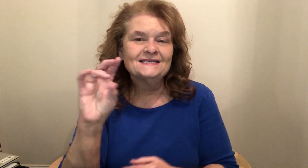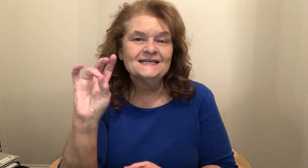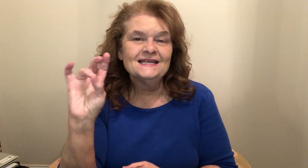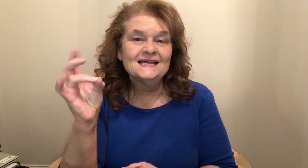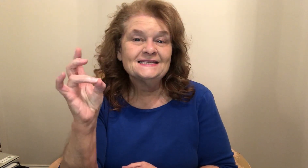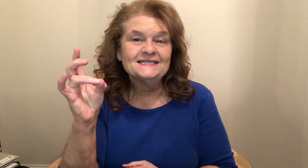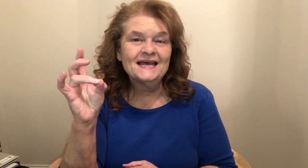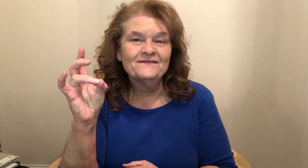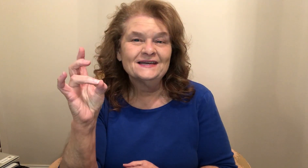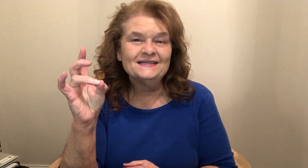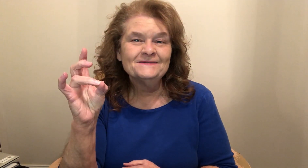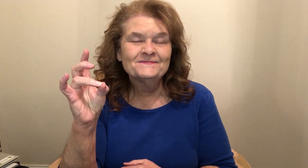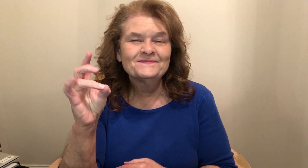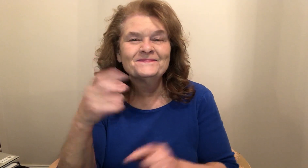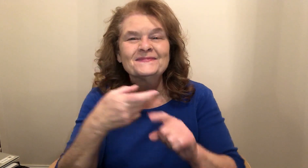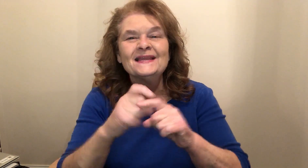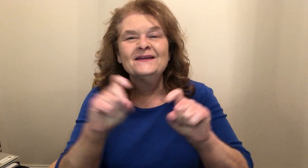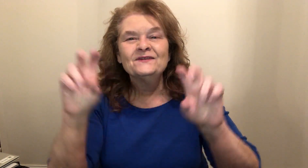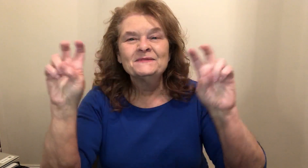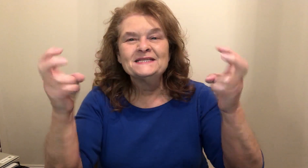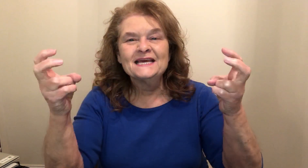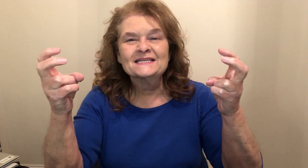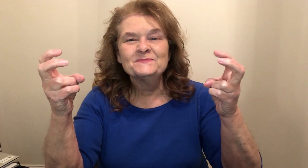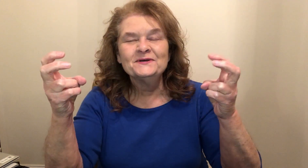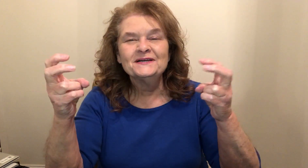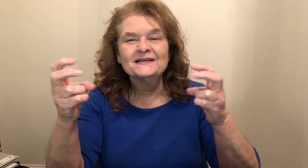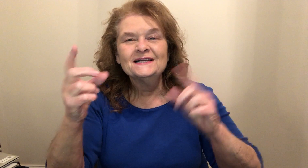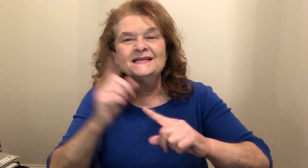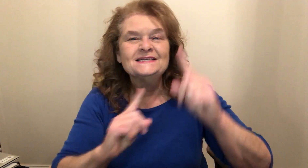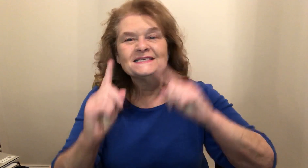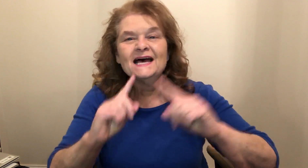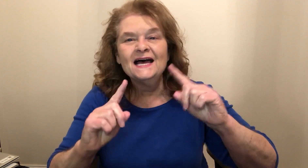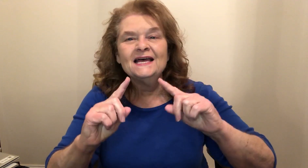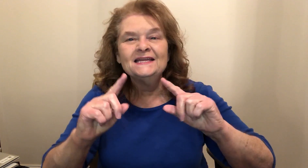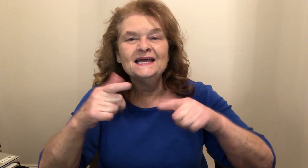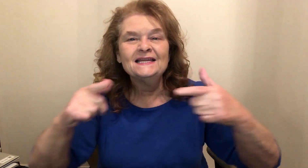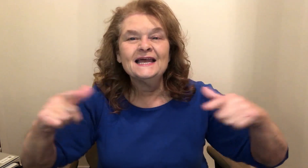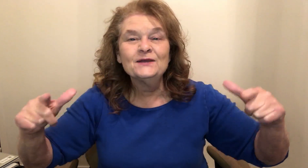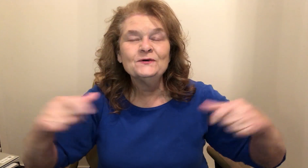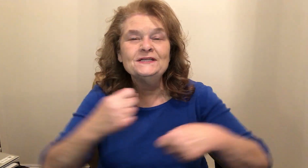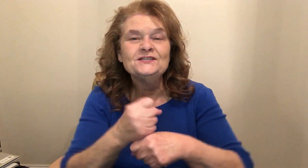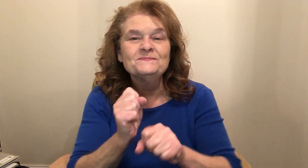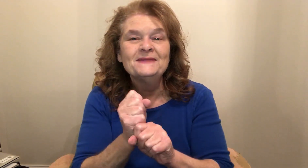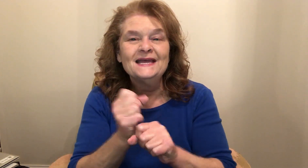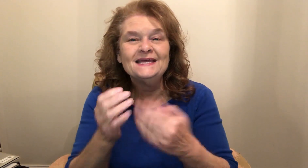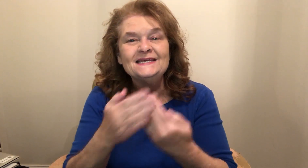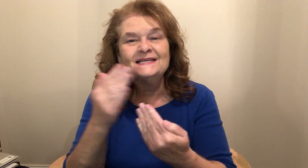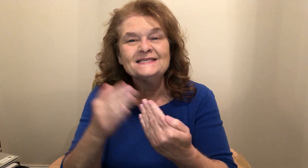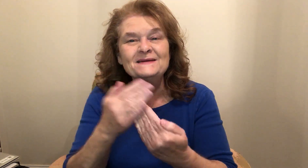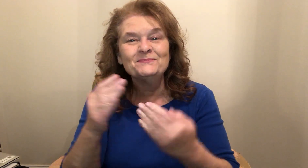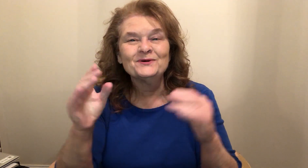Lesson 7 from the textbook Sign Language Made Simple.